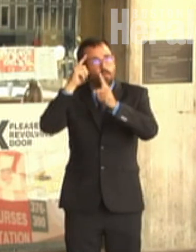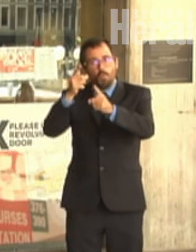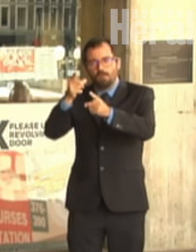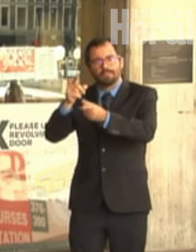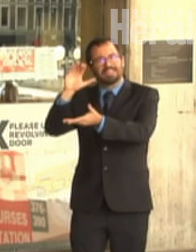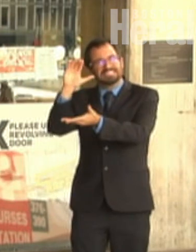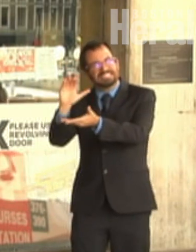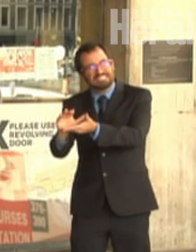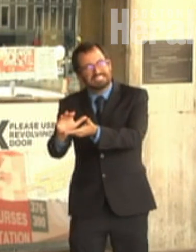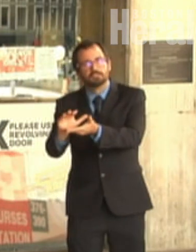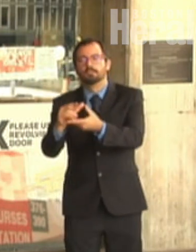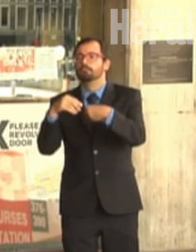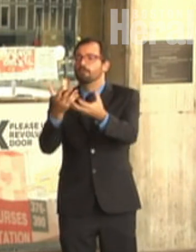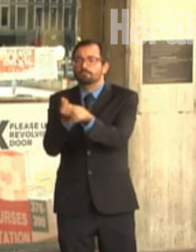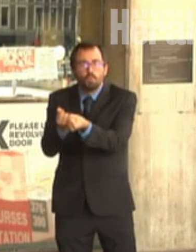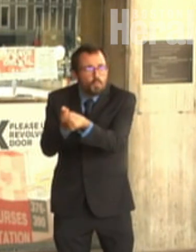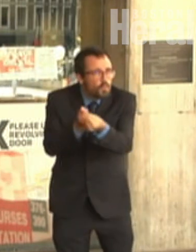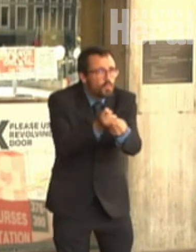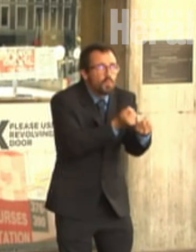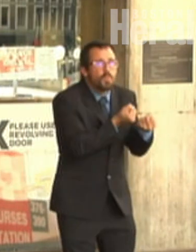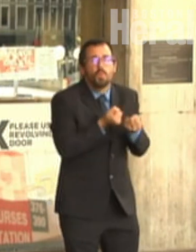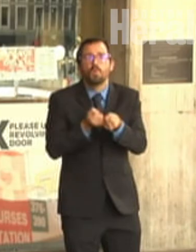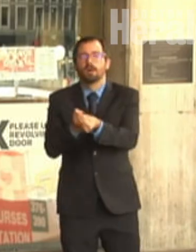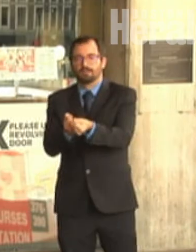communities traumatized by violence. So we're going to continue to work on